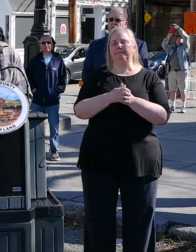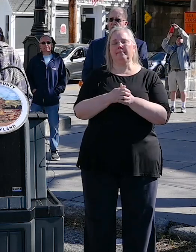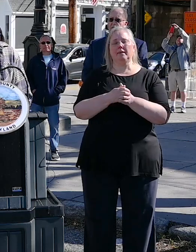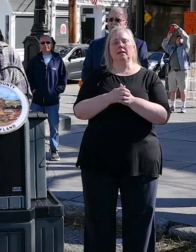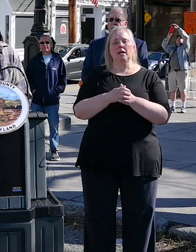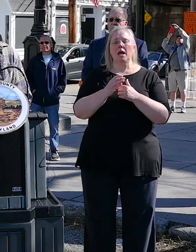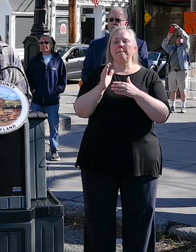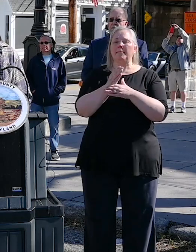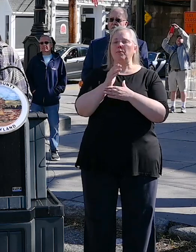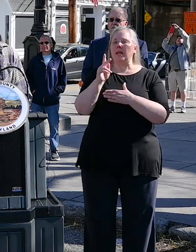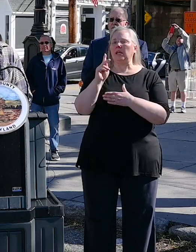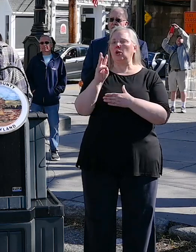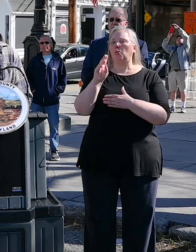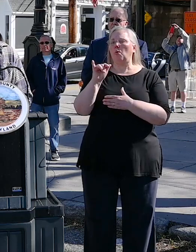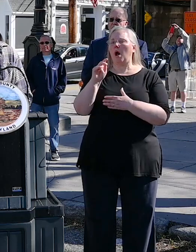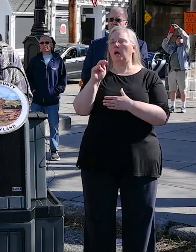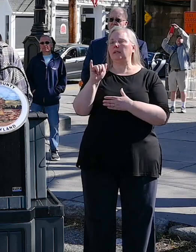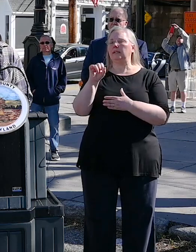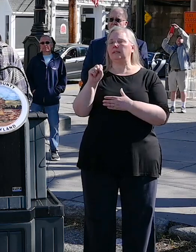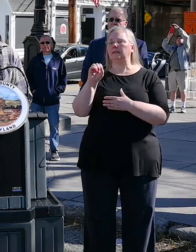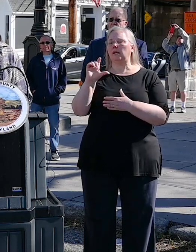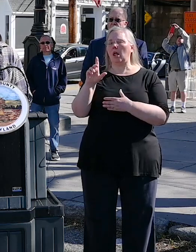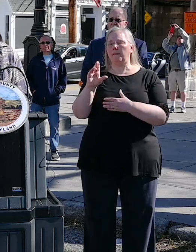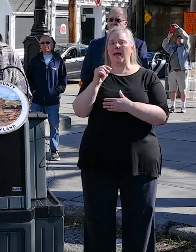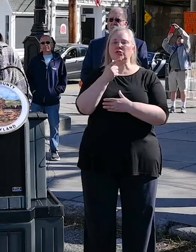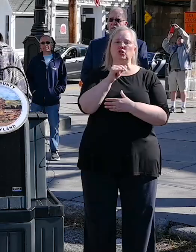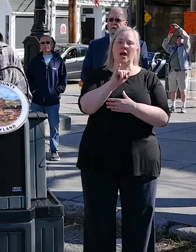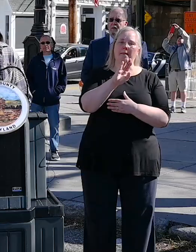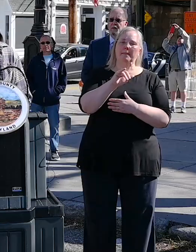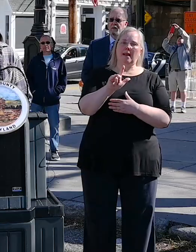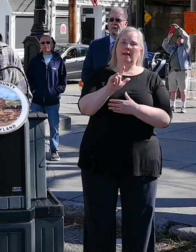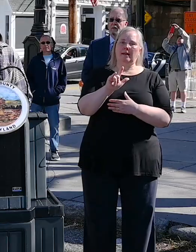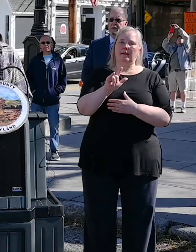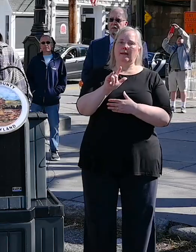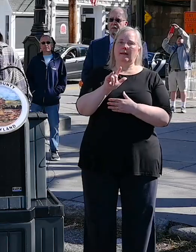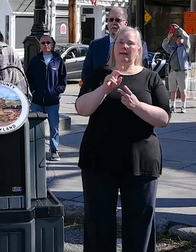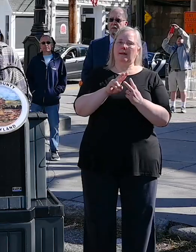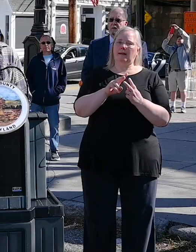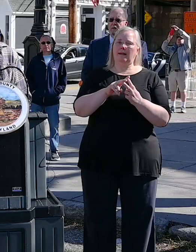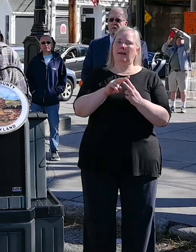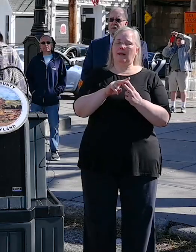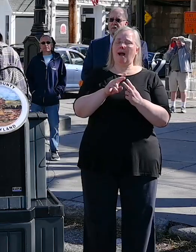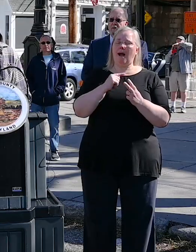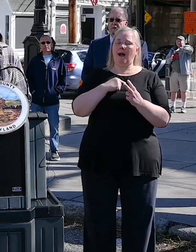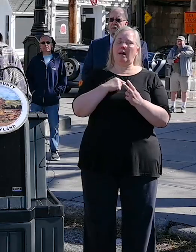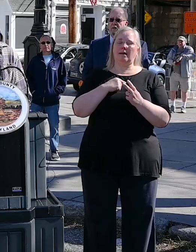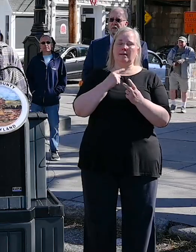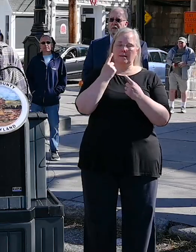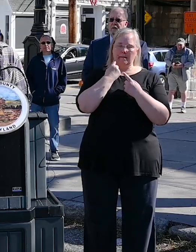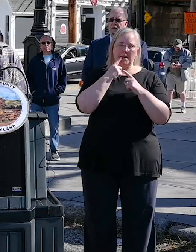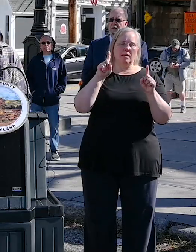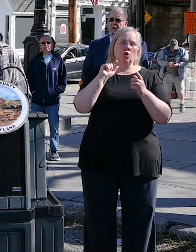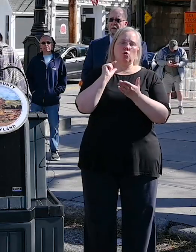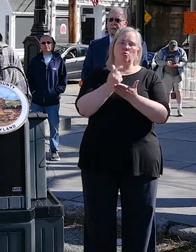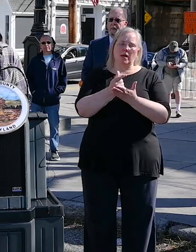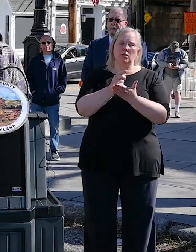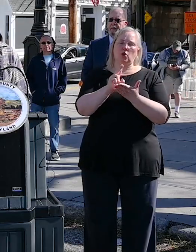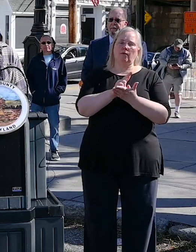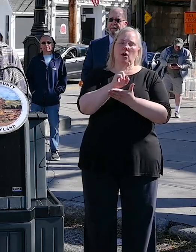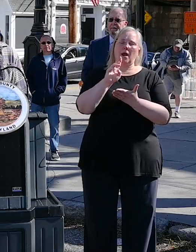Between the Kiwanis Club and the GI Bill, I was able to graduate the University of Maryland